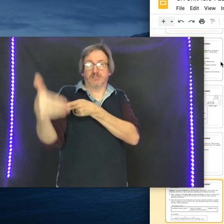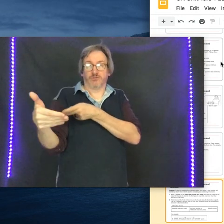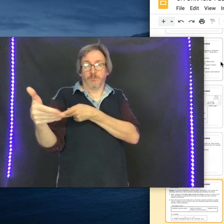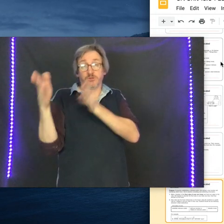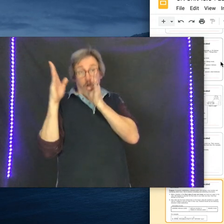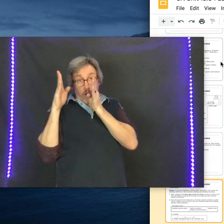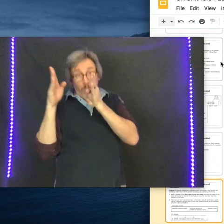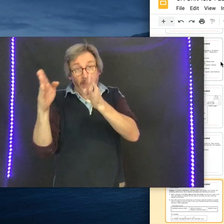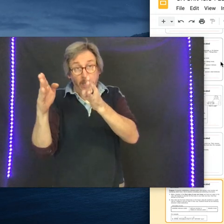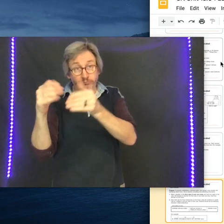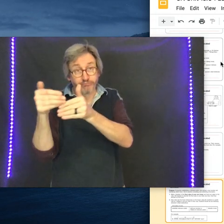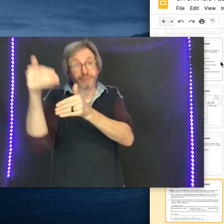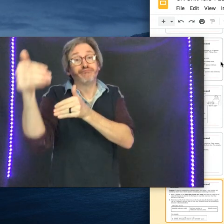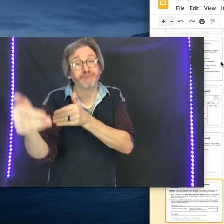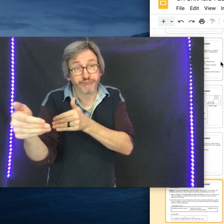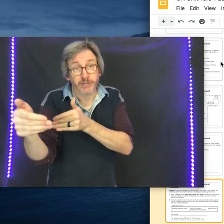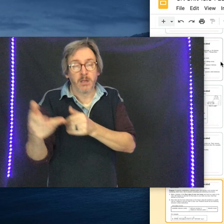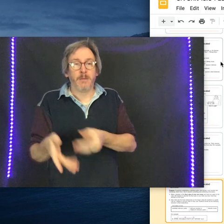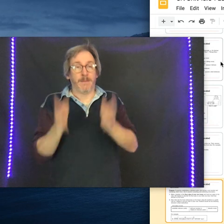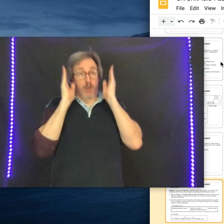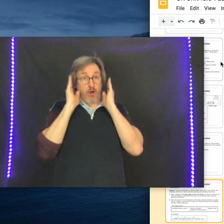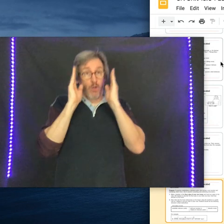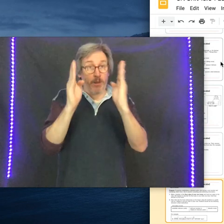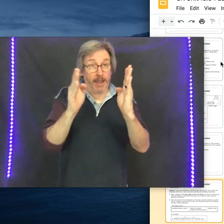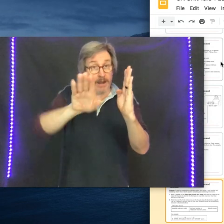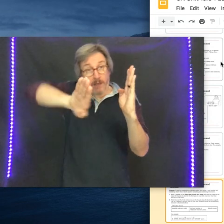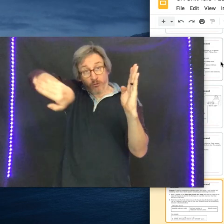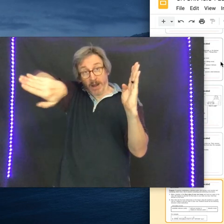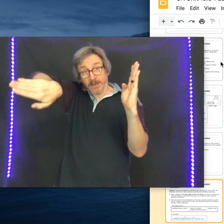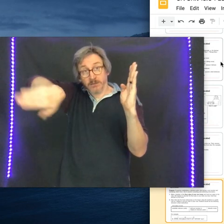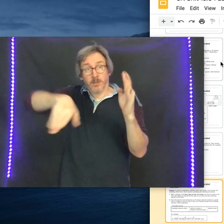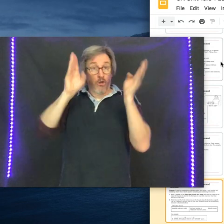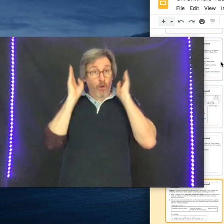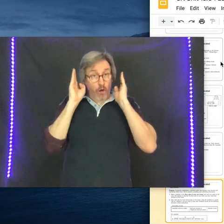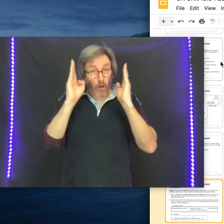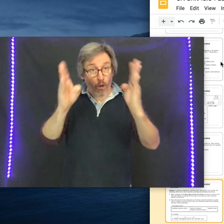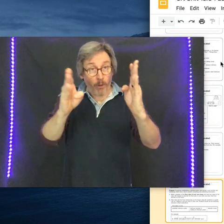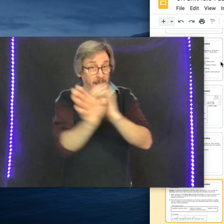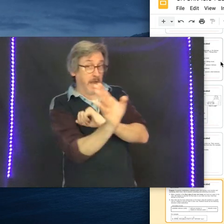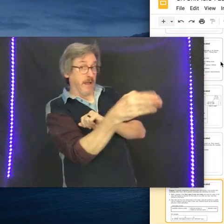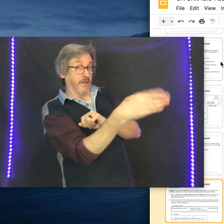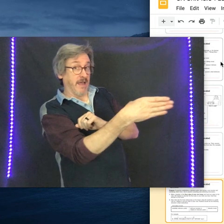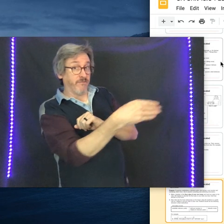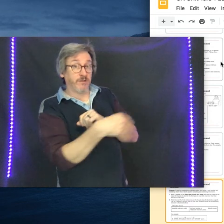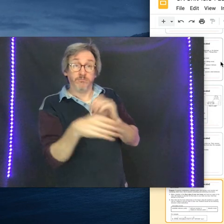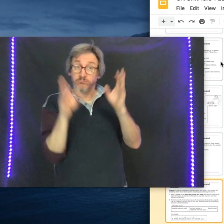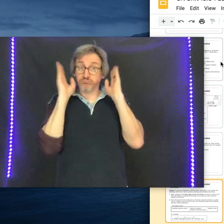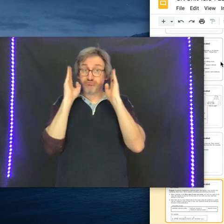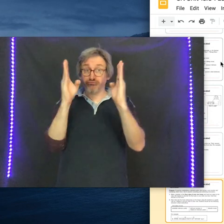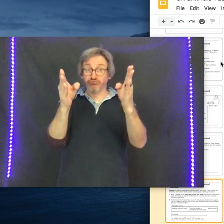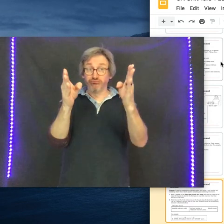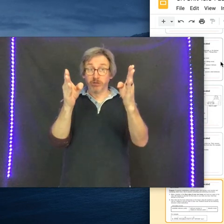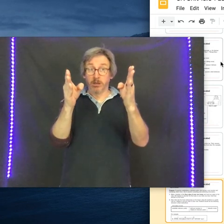The next room, there's a hallway. Maybe hallway and on the right, hallway on the left,